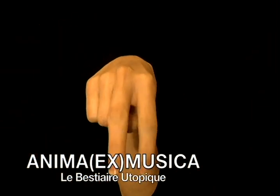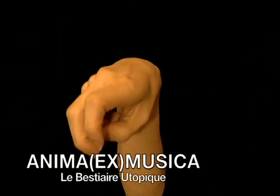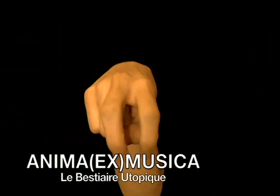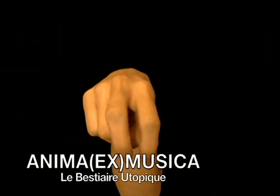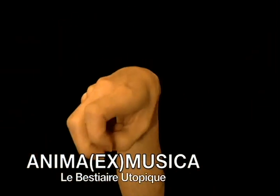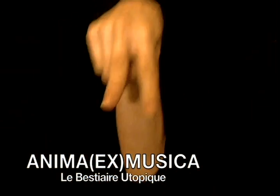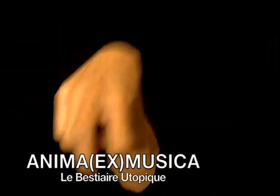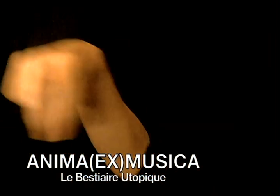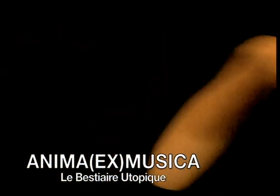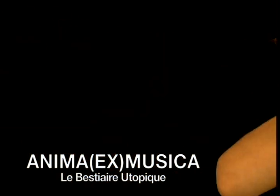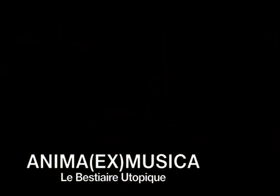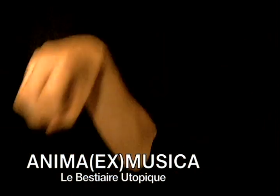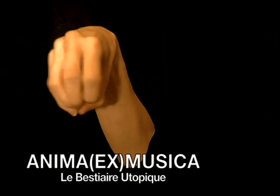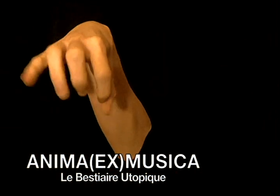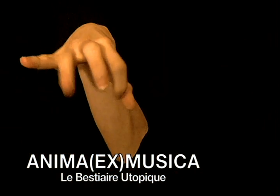I say thanks a lot cause life can turn out really good